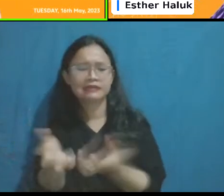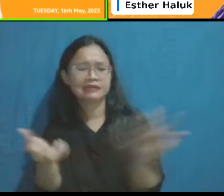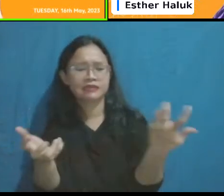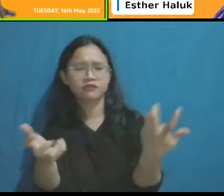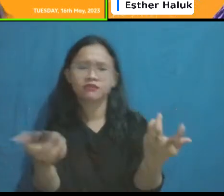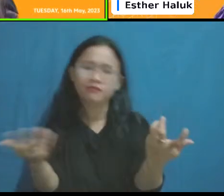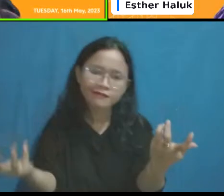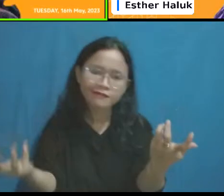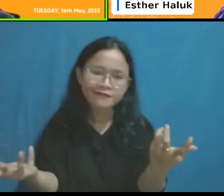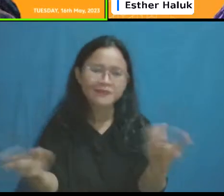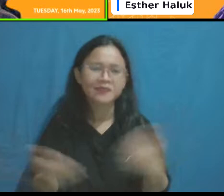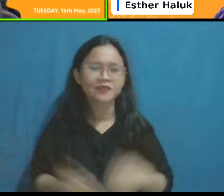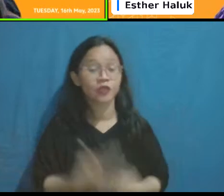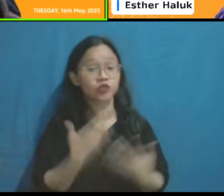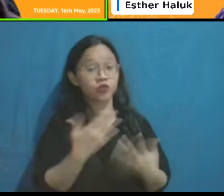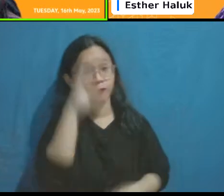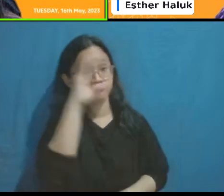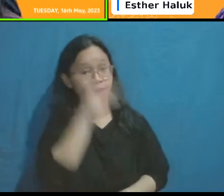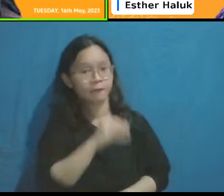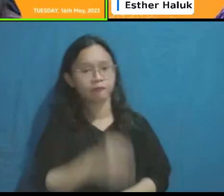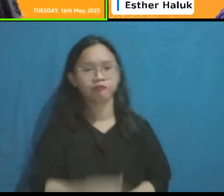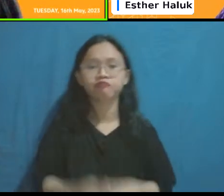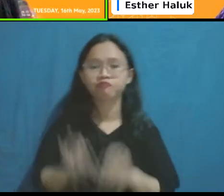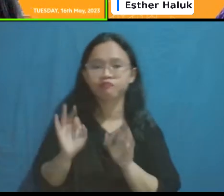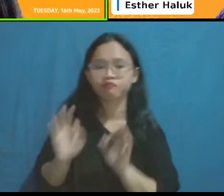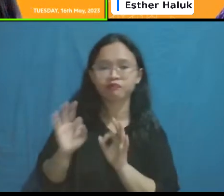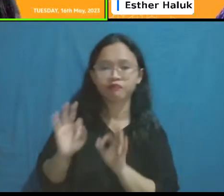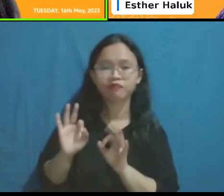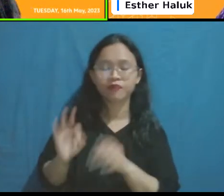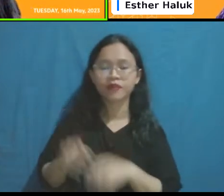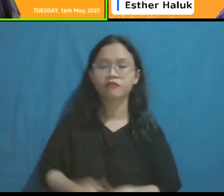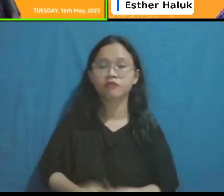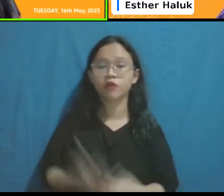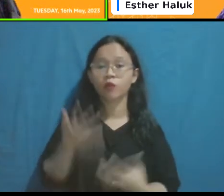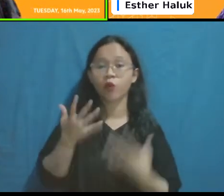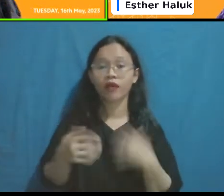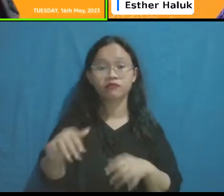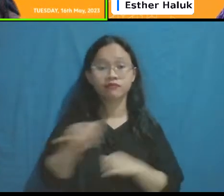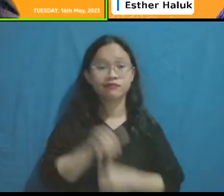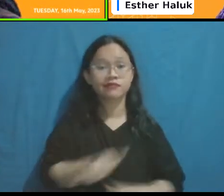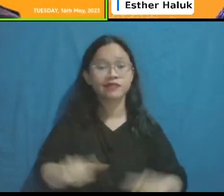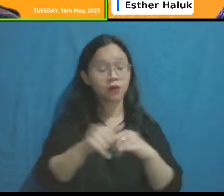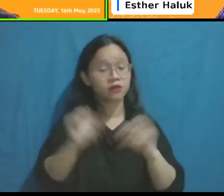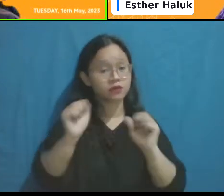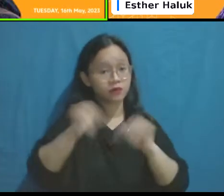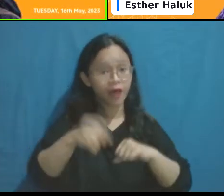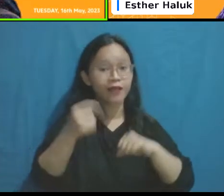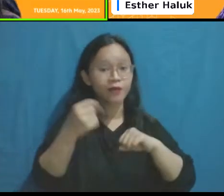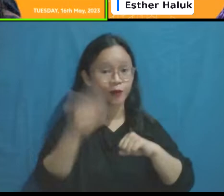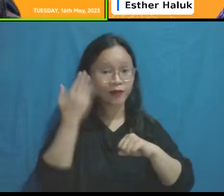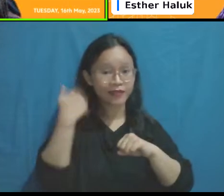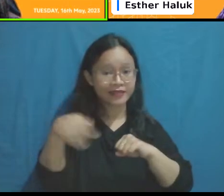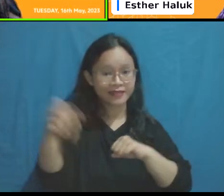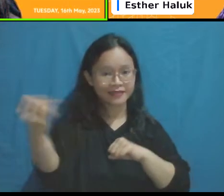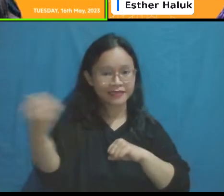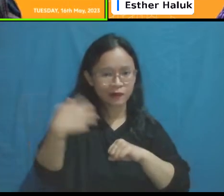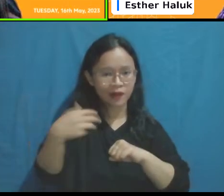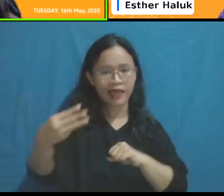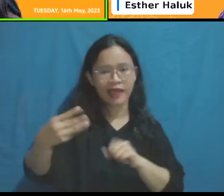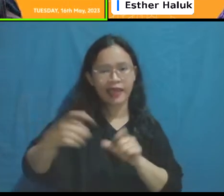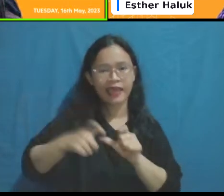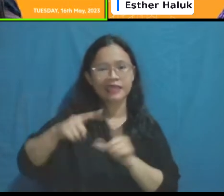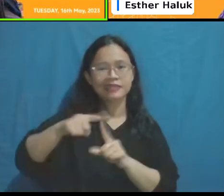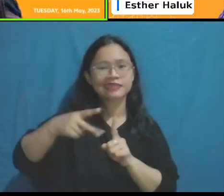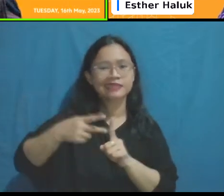Yeah, I think we all can agree that, yeah, access is a big problem, really, in West Papua right